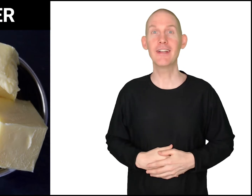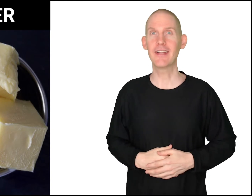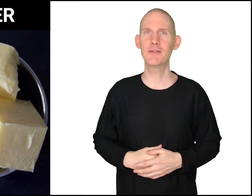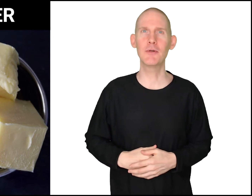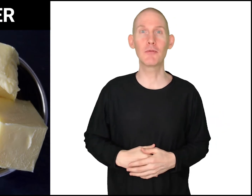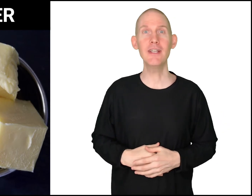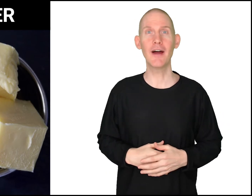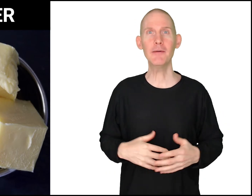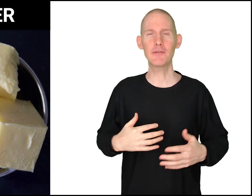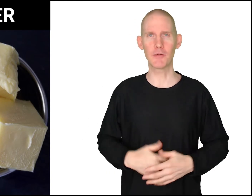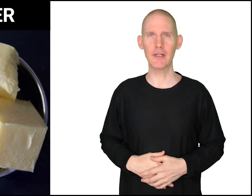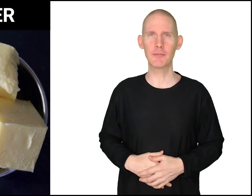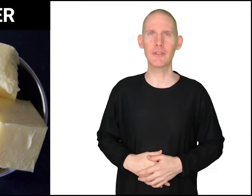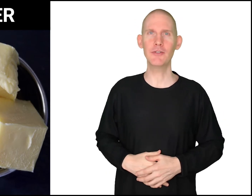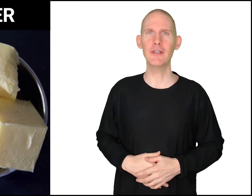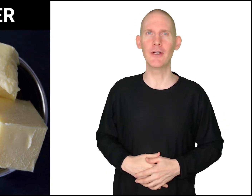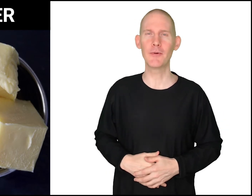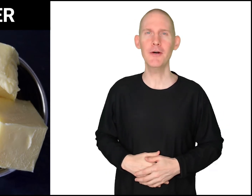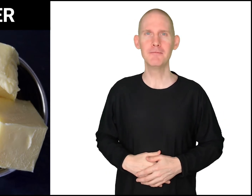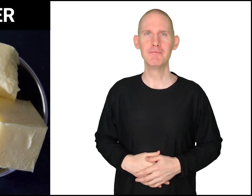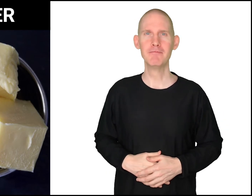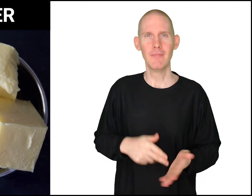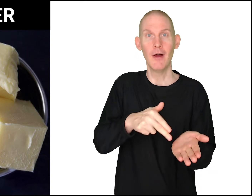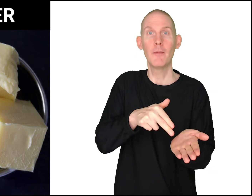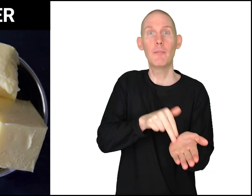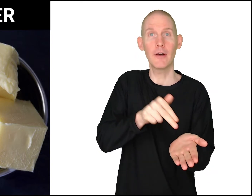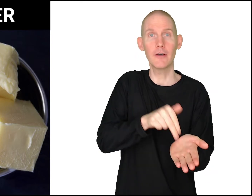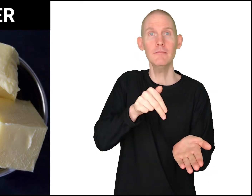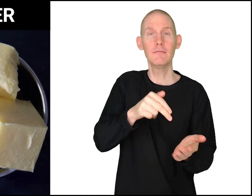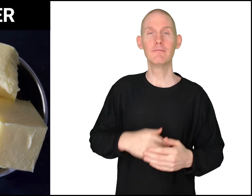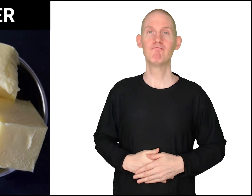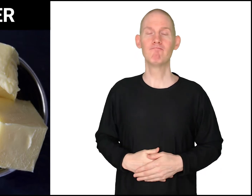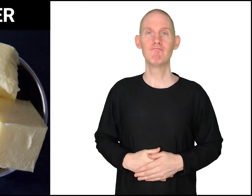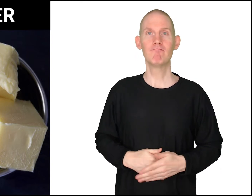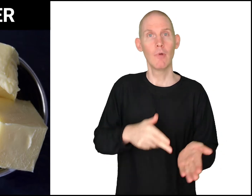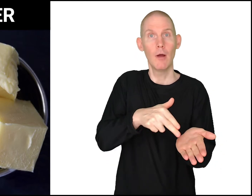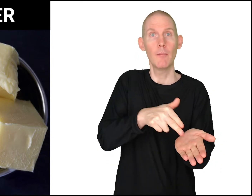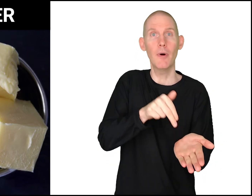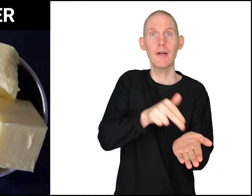let's do it 3 times from the rest position. Here we go. Butter, butter,